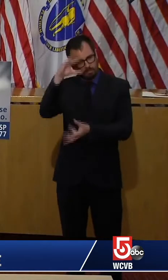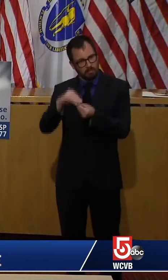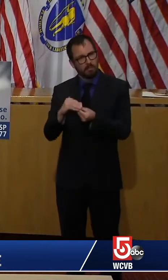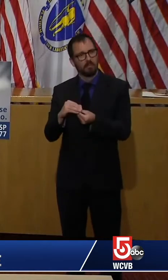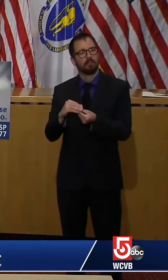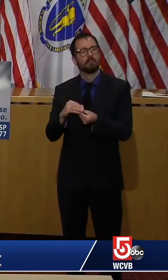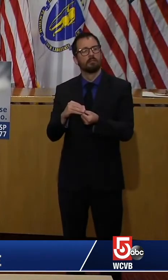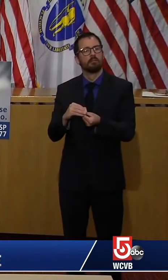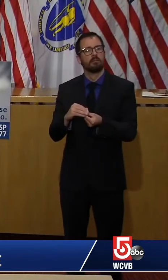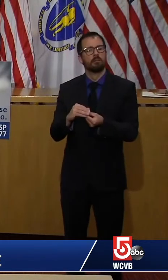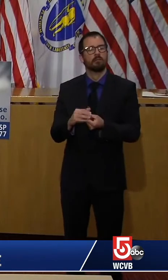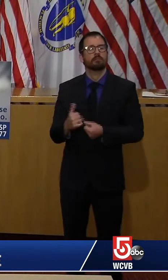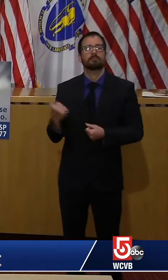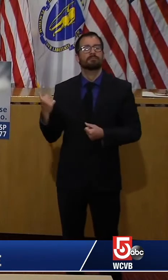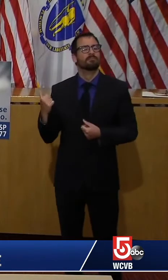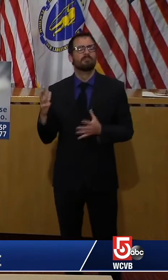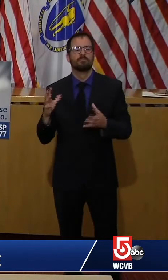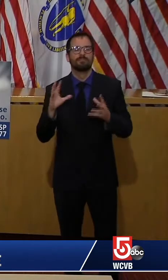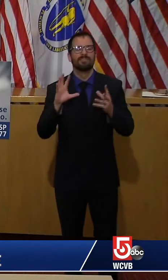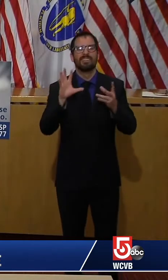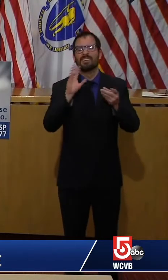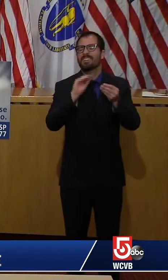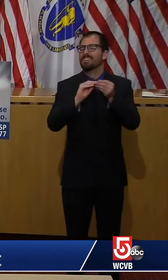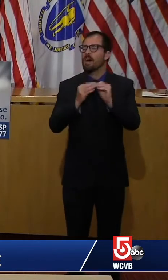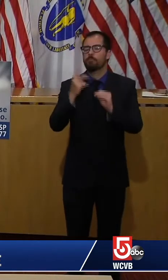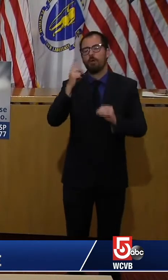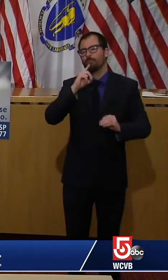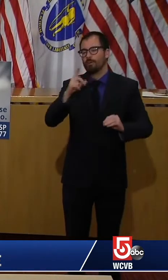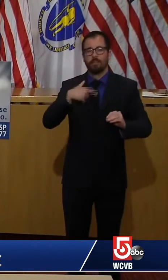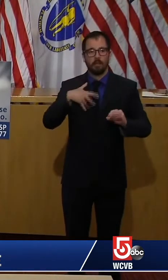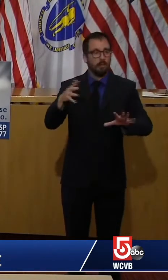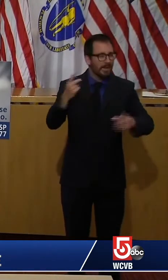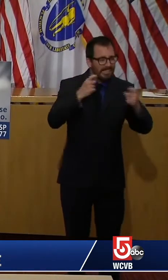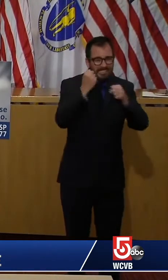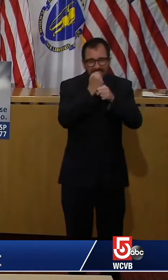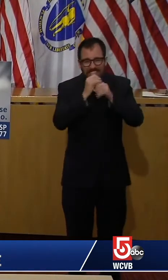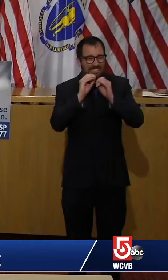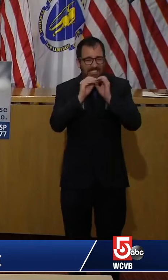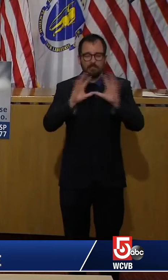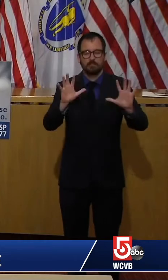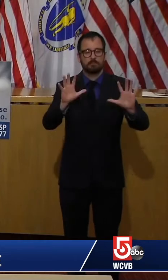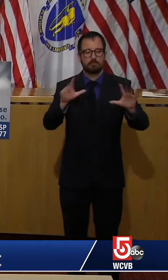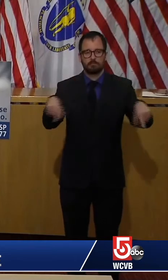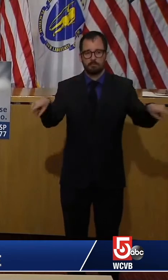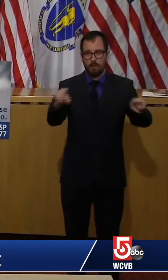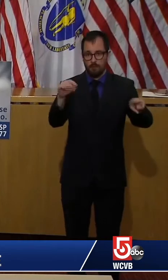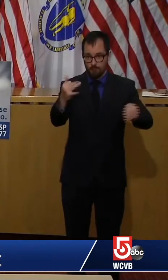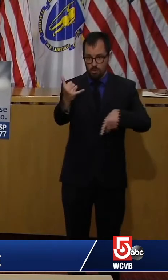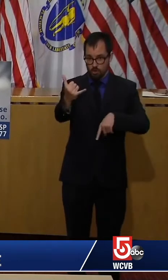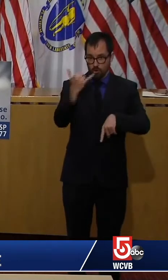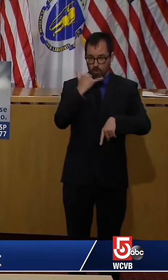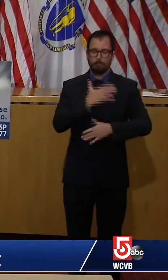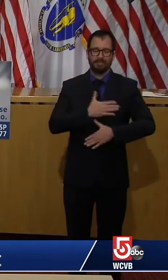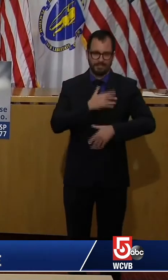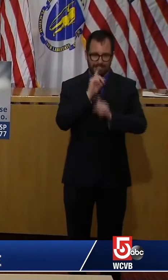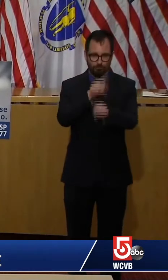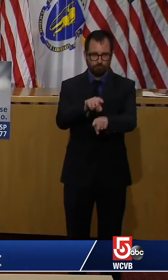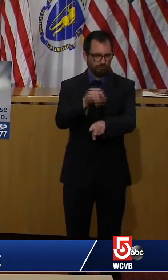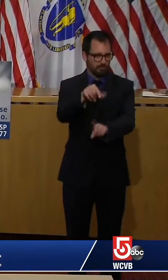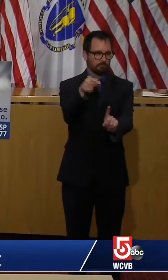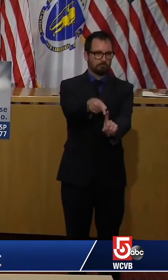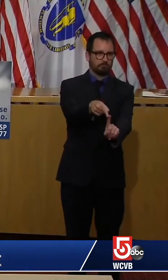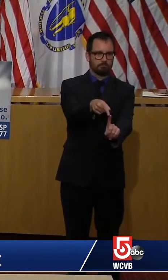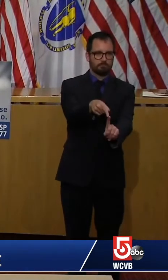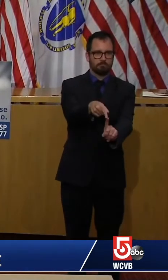making close to 10,000 calls per day. So if people answer those, we hope we'll be making